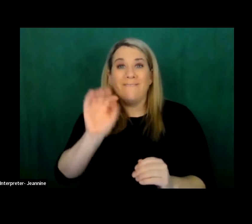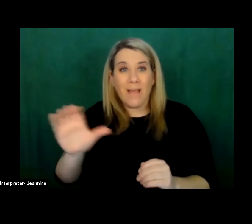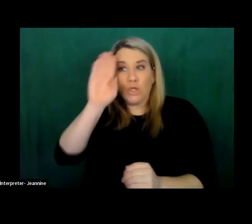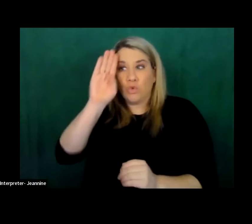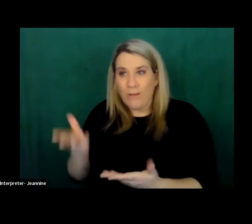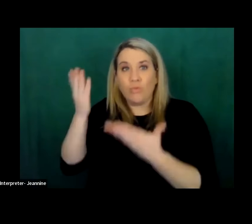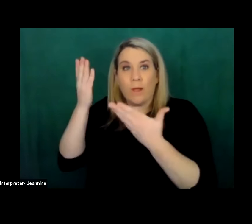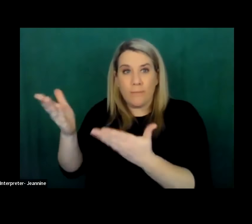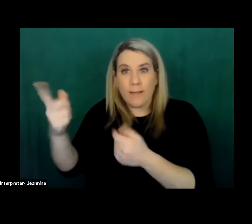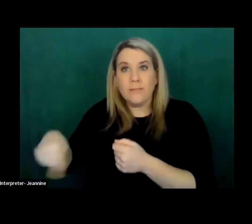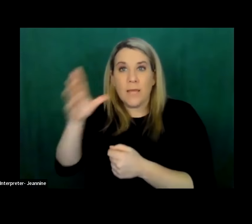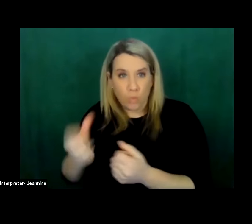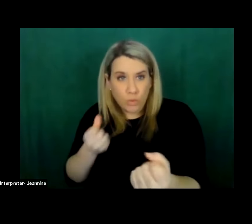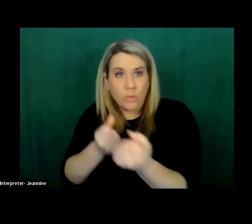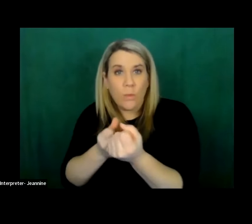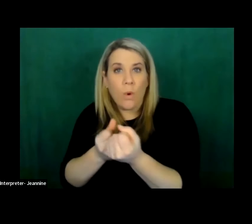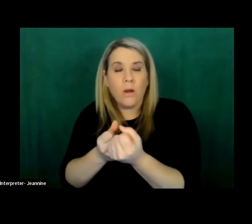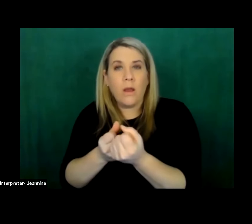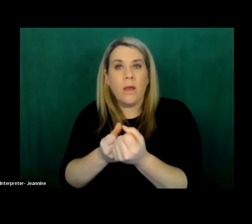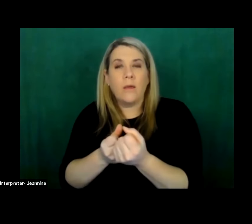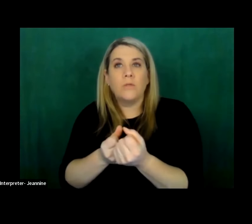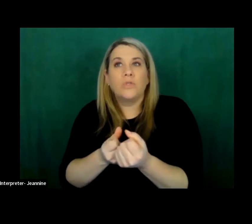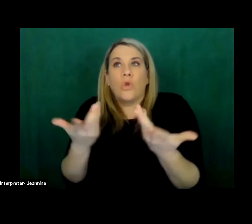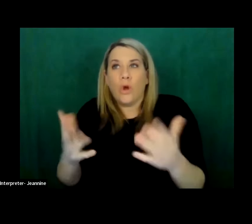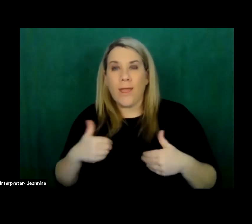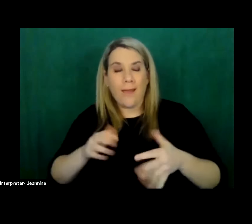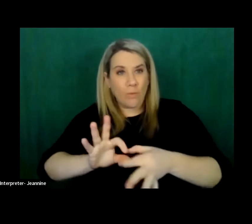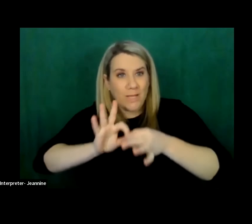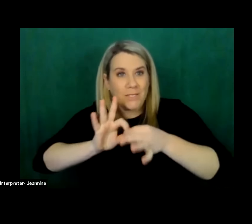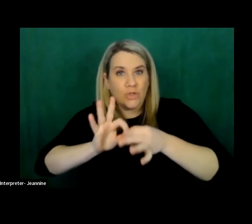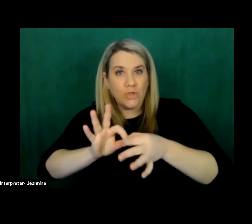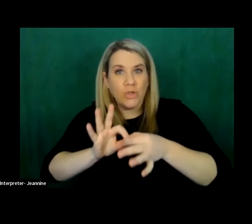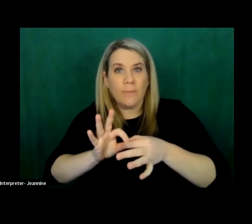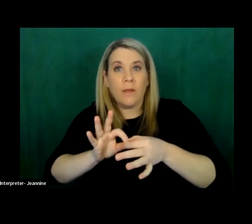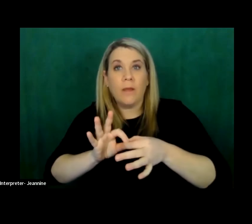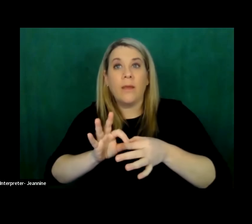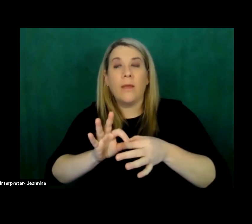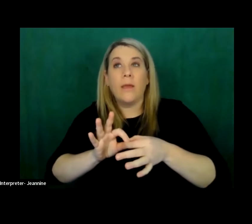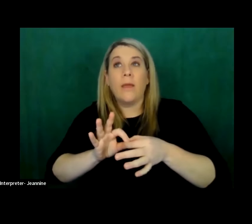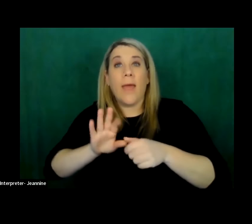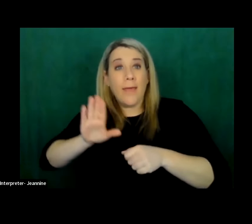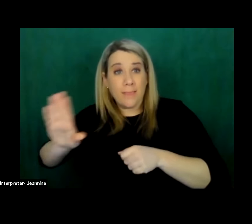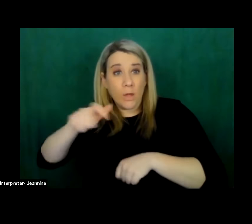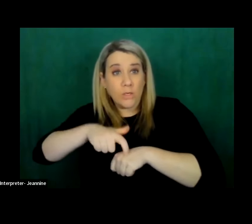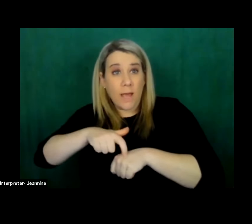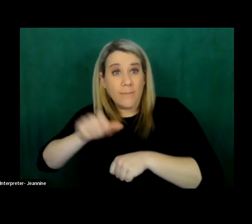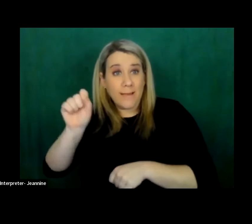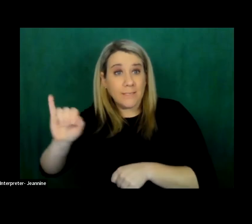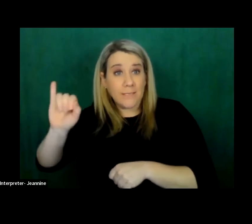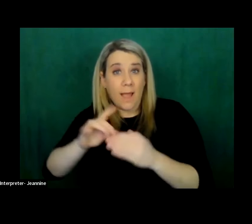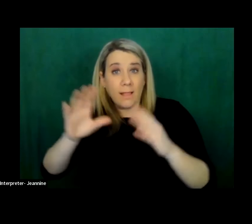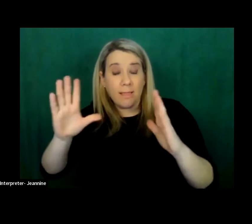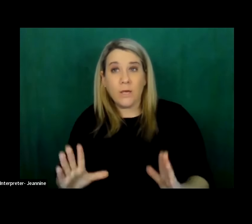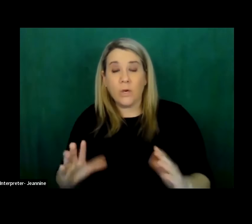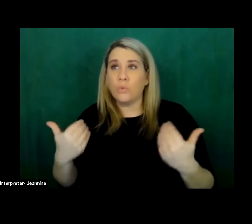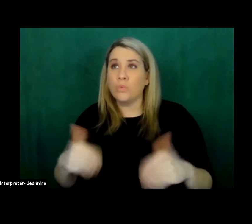to support. So they kind of walk in with a pre-existing relationship. And then in their time as an SI leader, the door